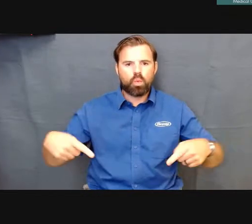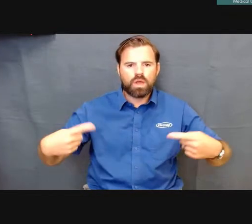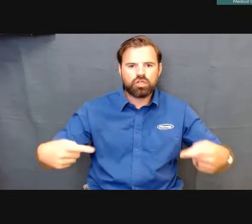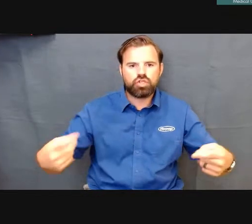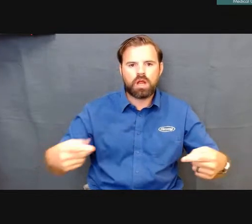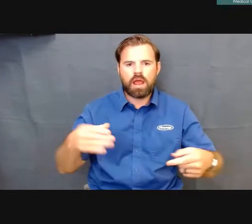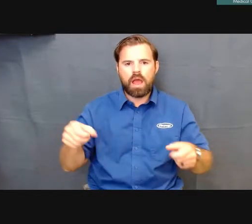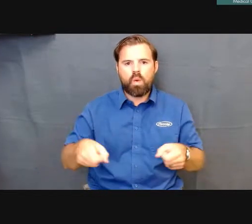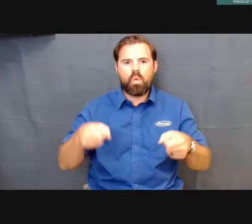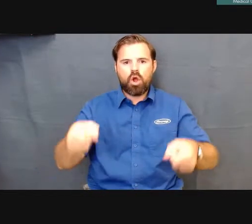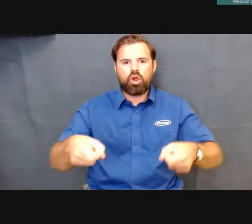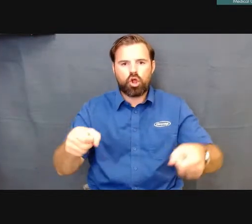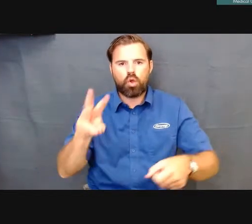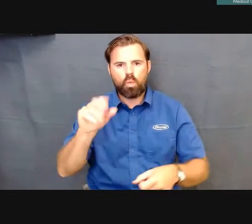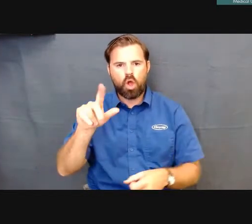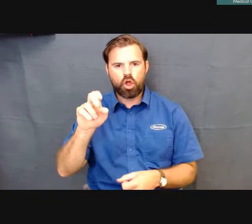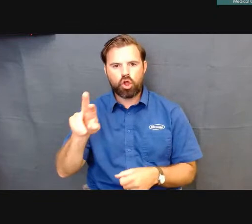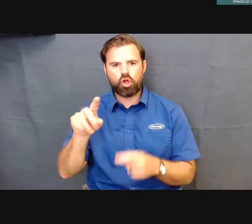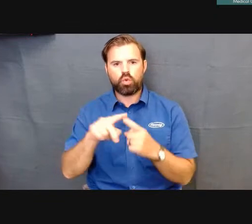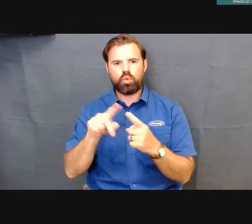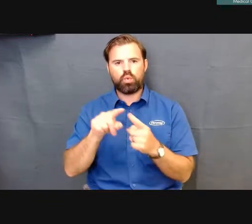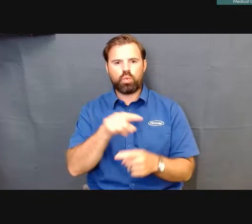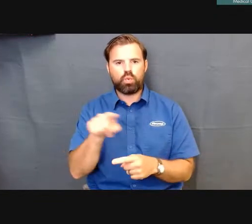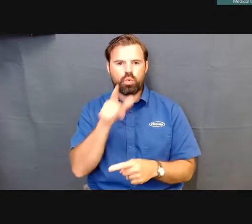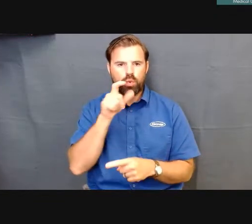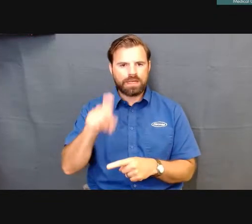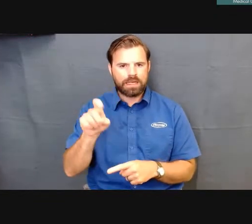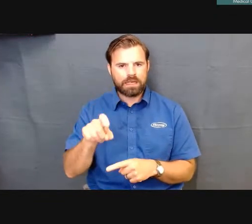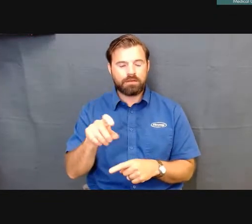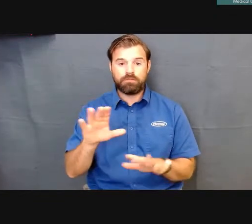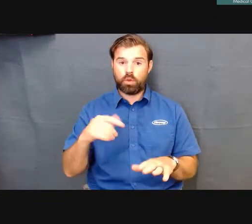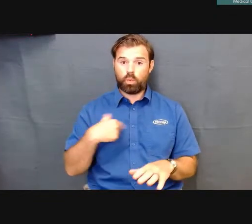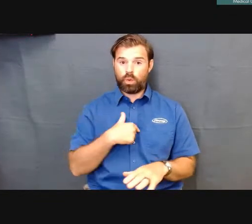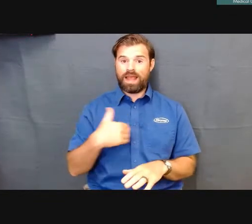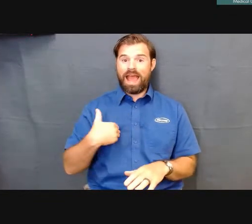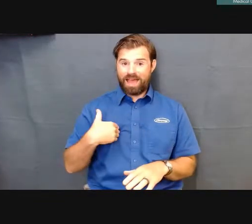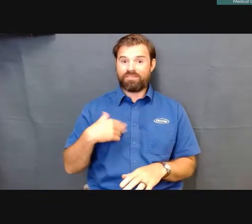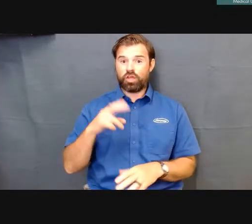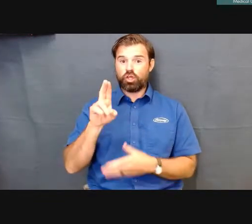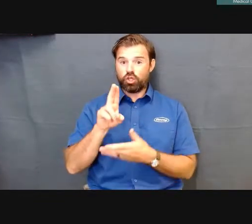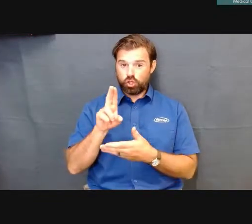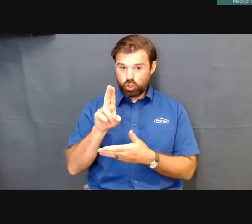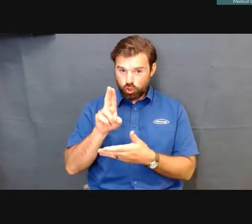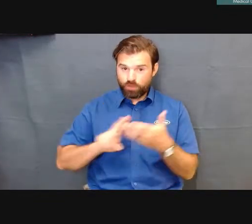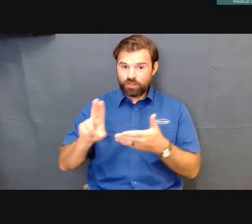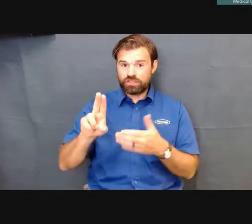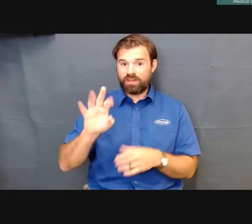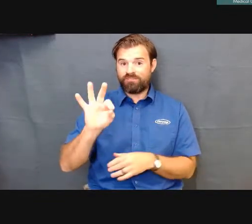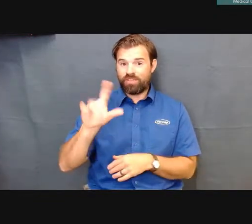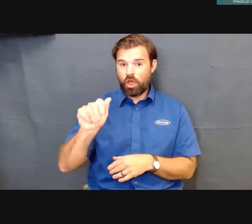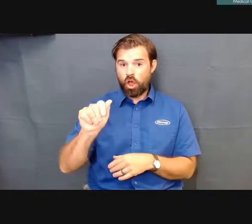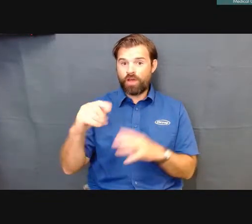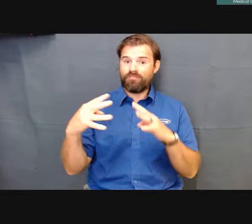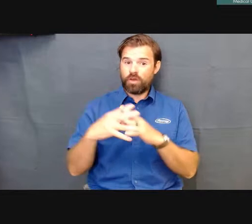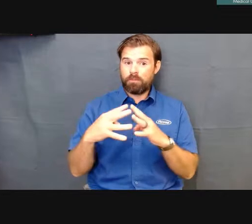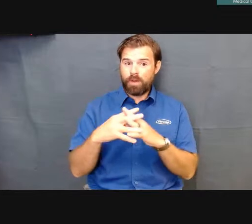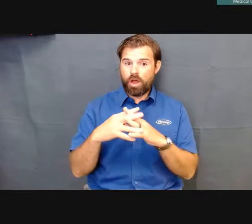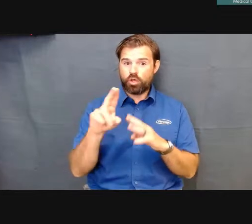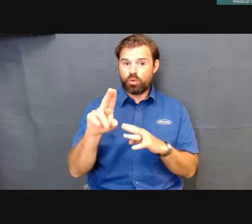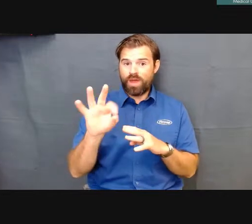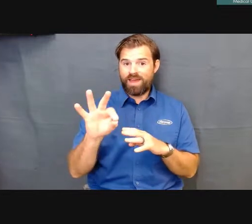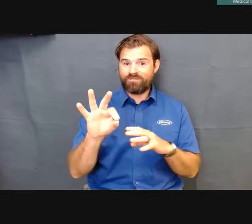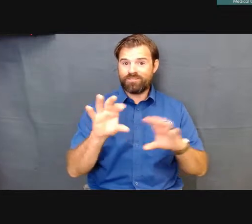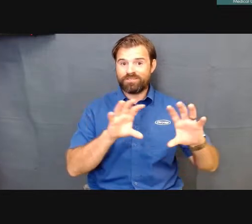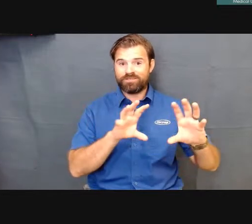wheelchairs and walkers to those in need. We just happen to have a University of Florida